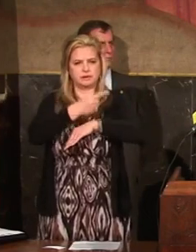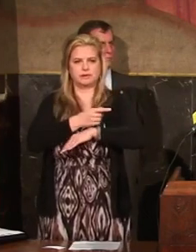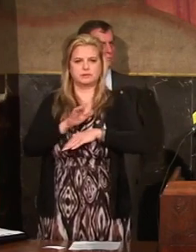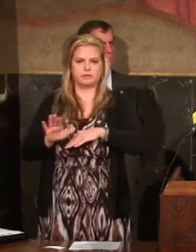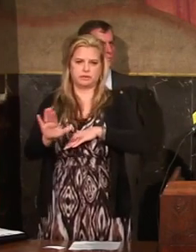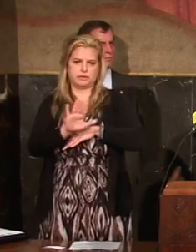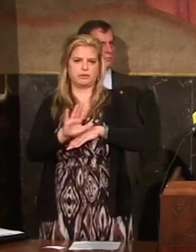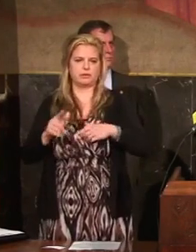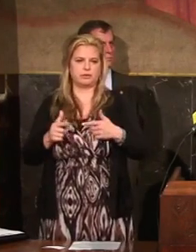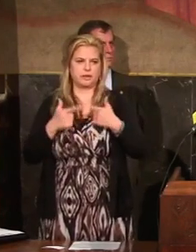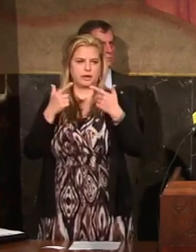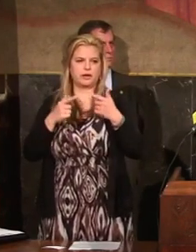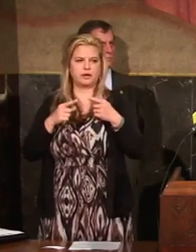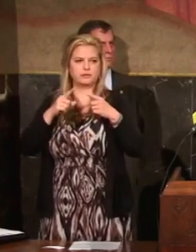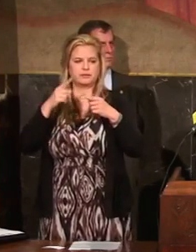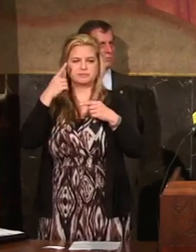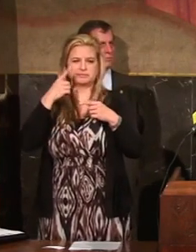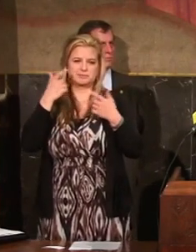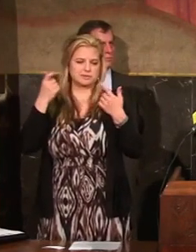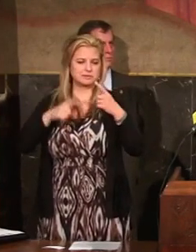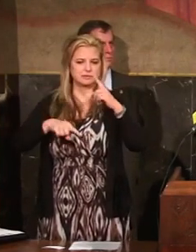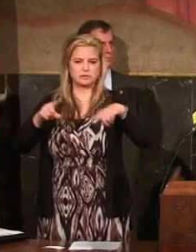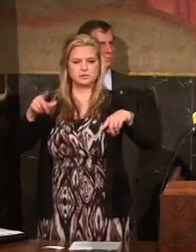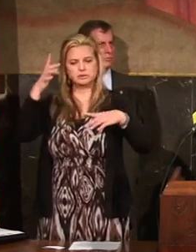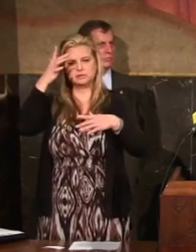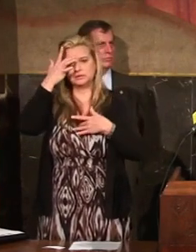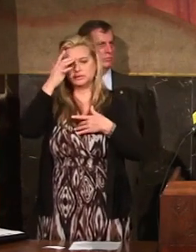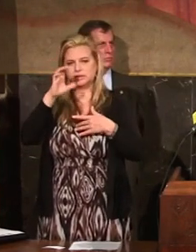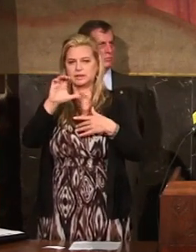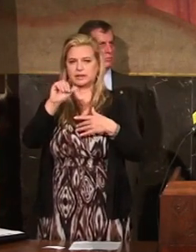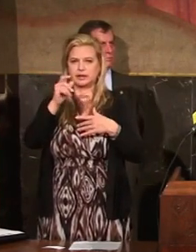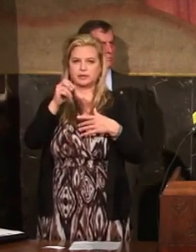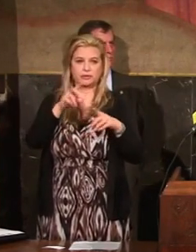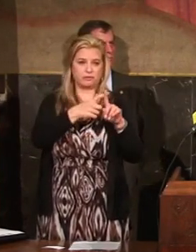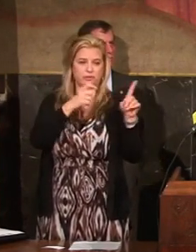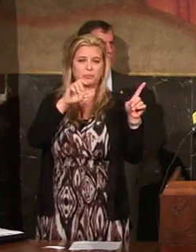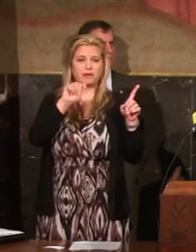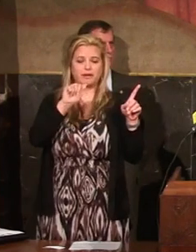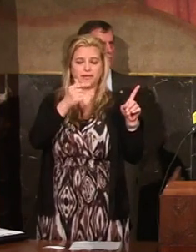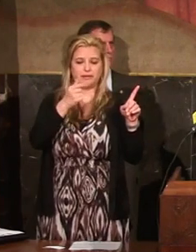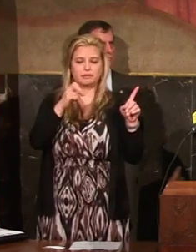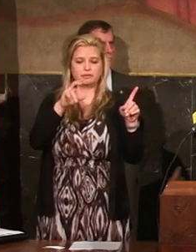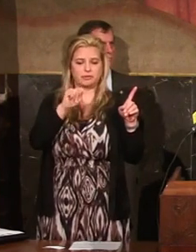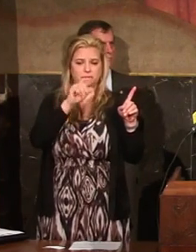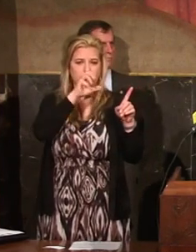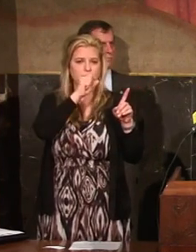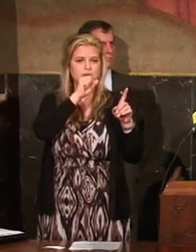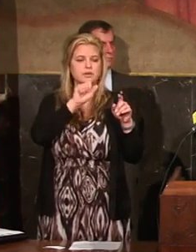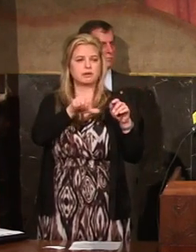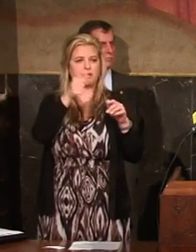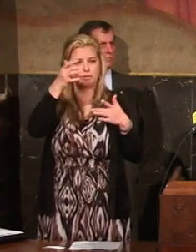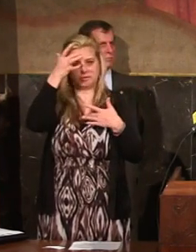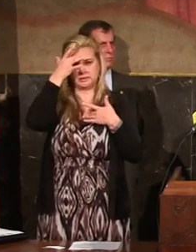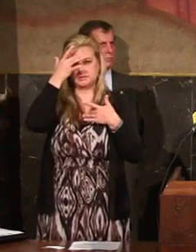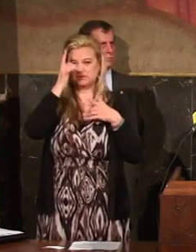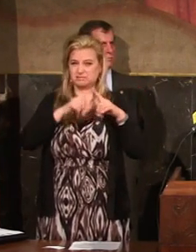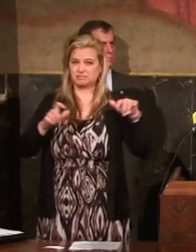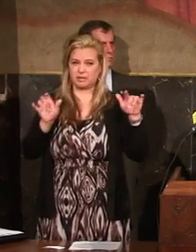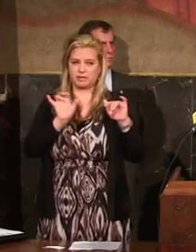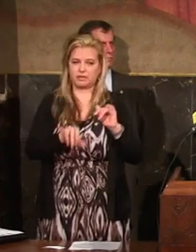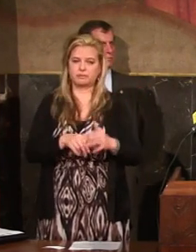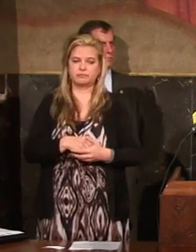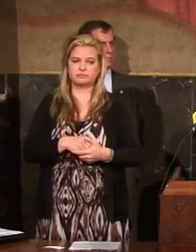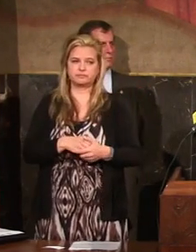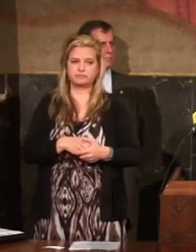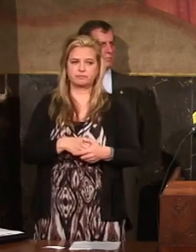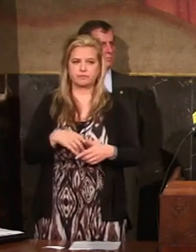to various illnesses such as cancer, derived from Agent Orange, and other illnesses such as that.